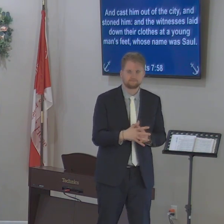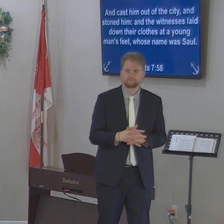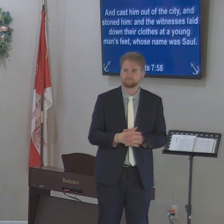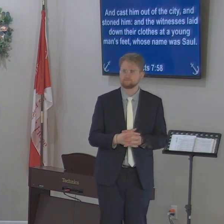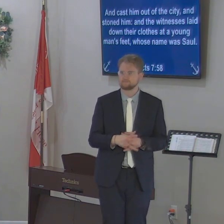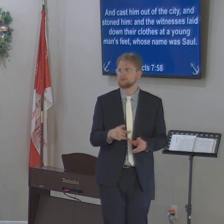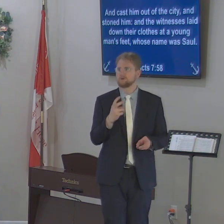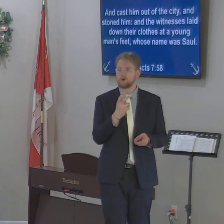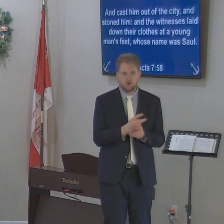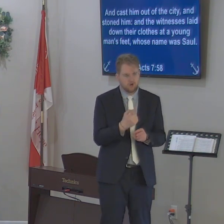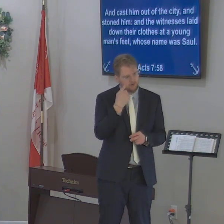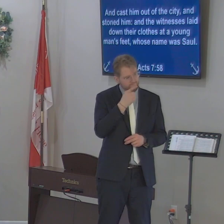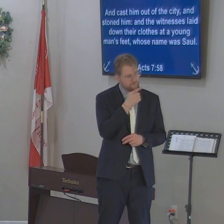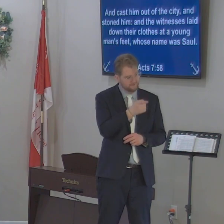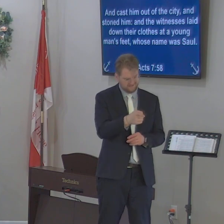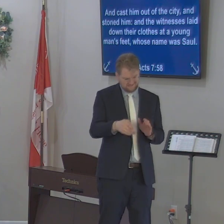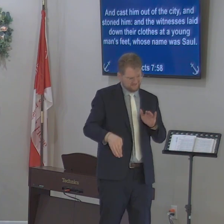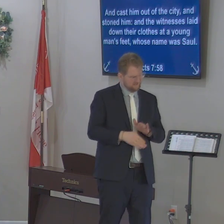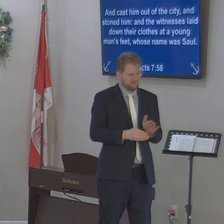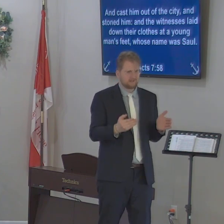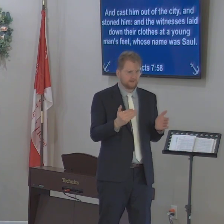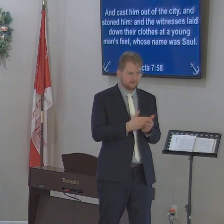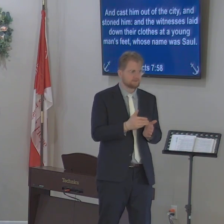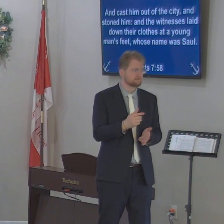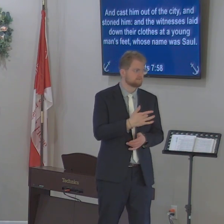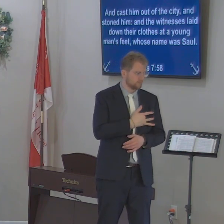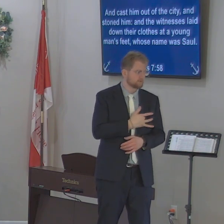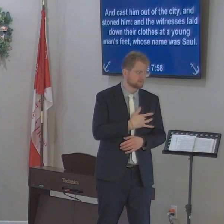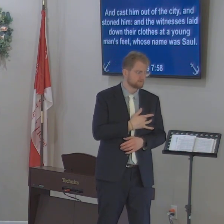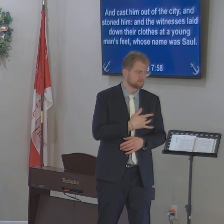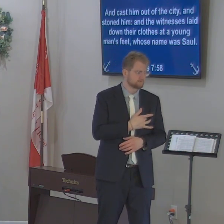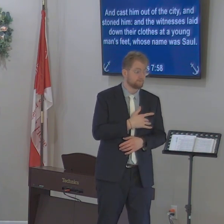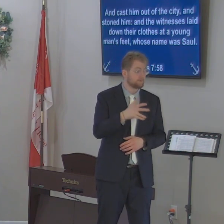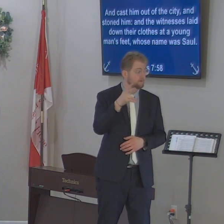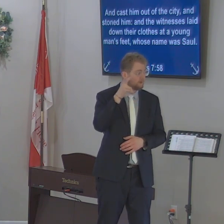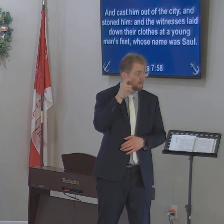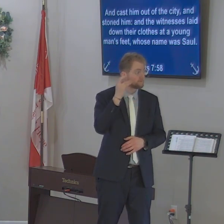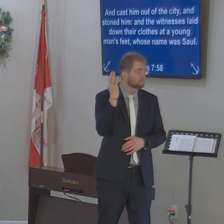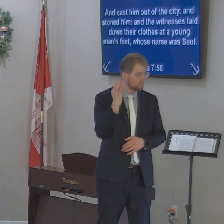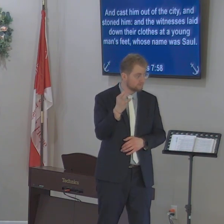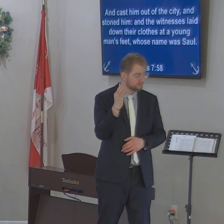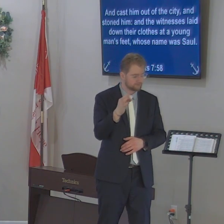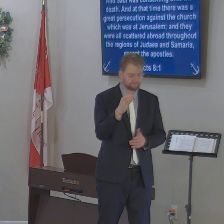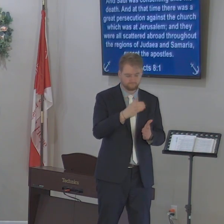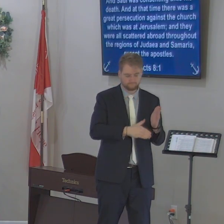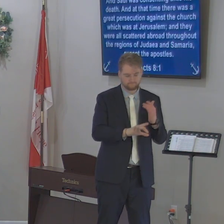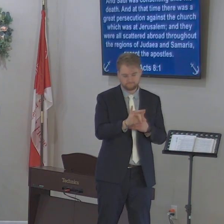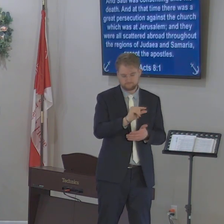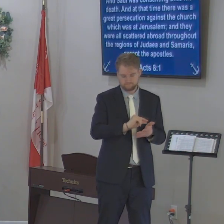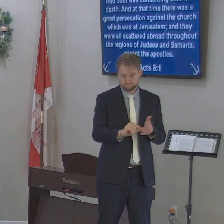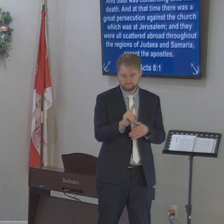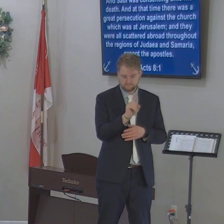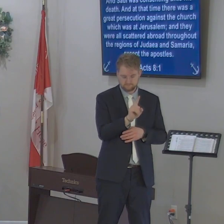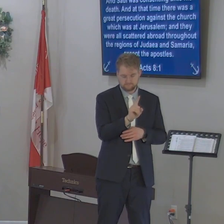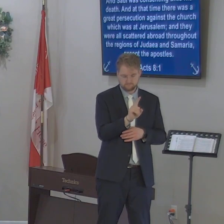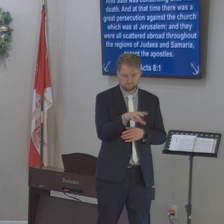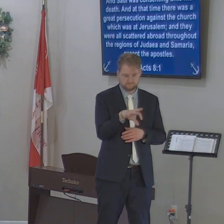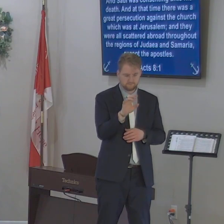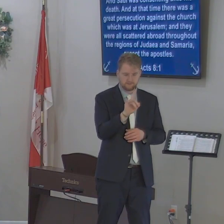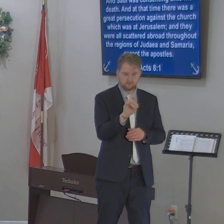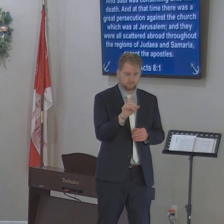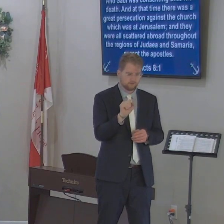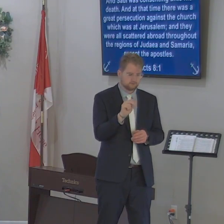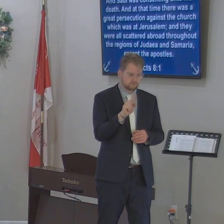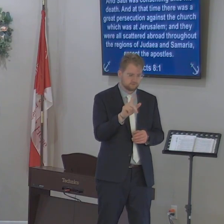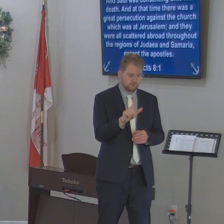It's hard for thee to kick against the pricks. He hears this preaching. Chapter 8, verse 1, you'll find where Saul was